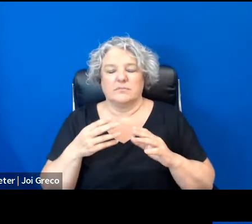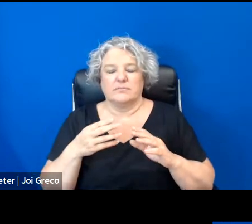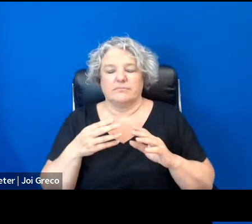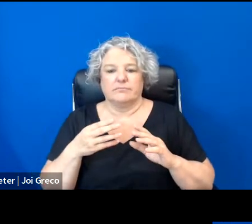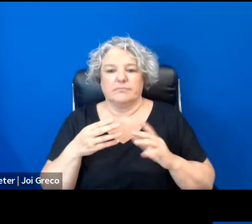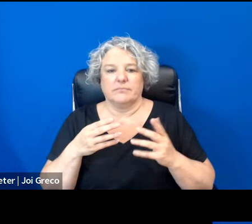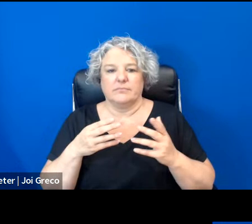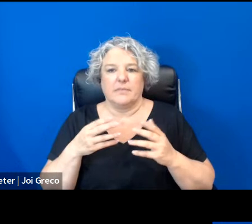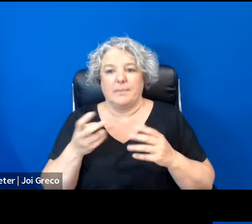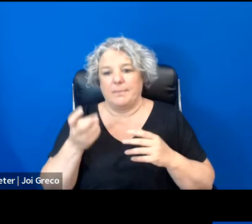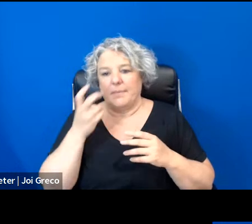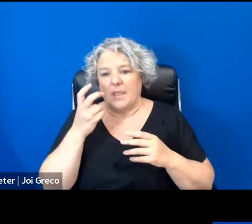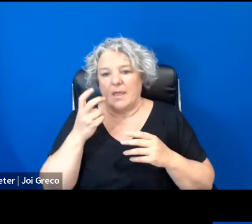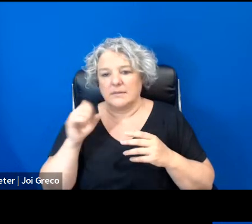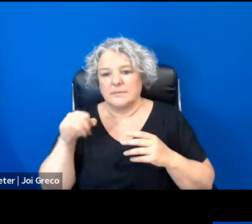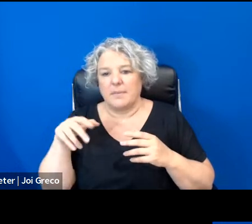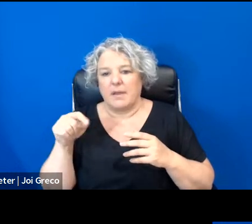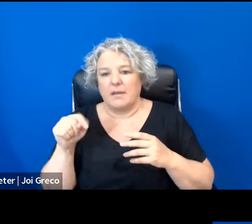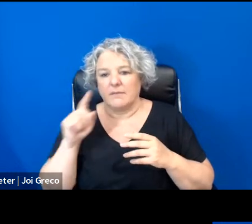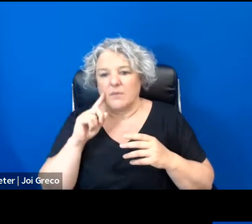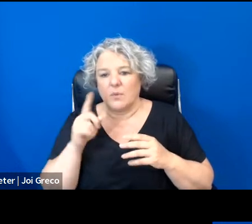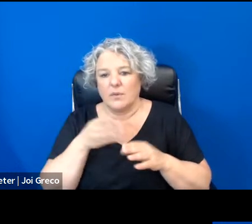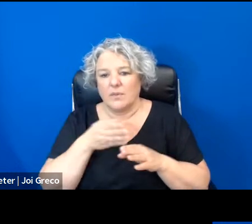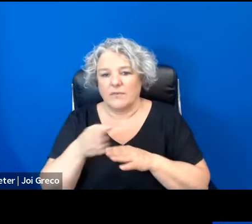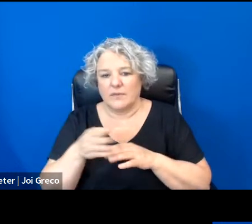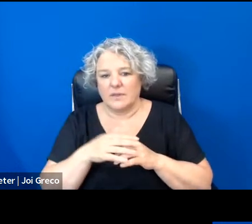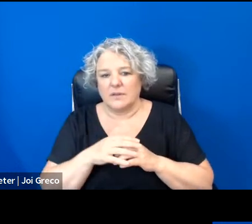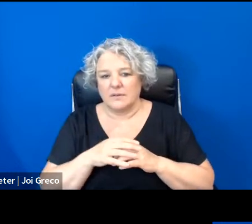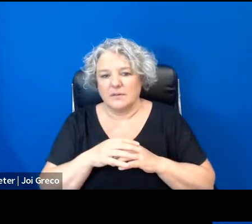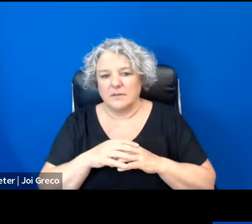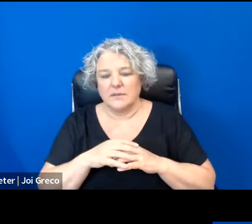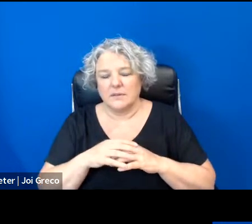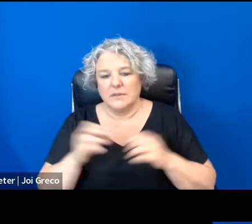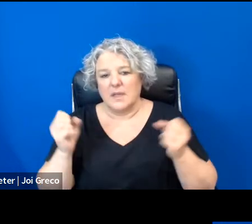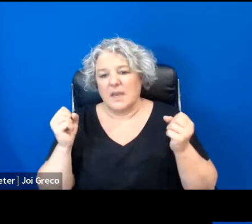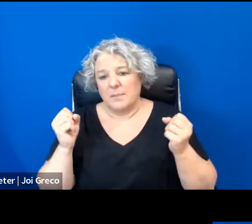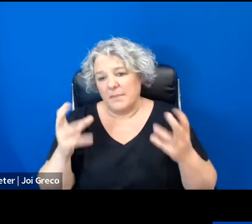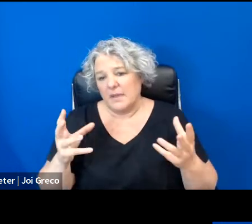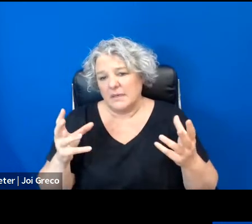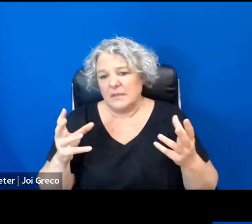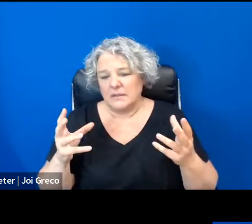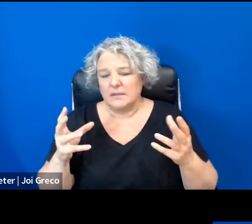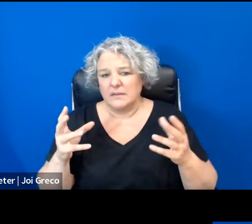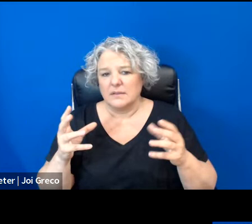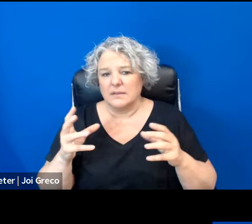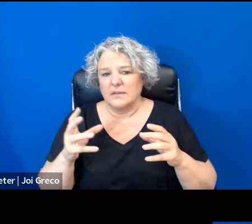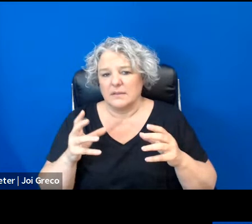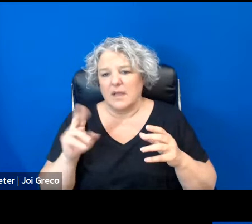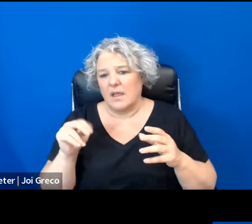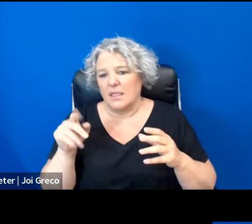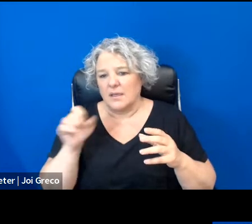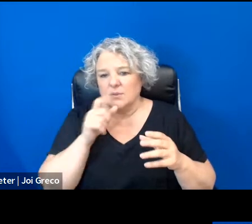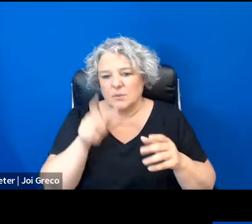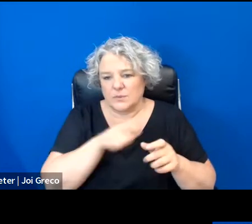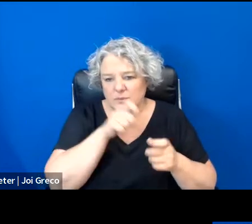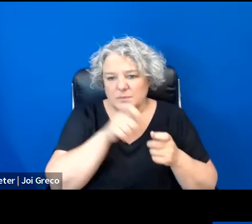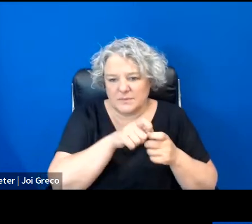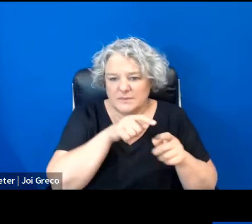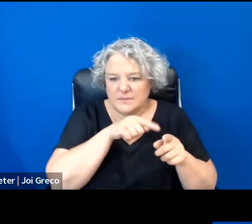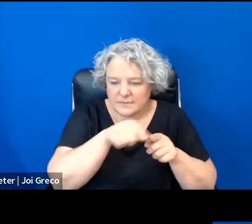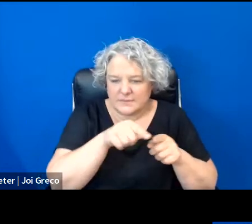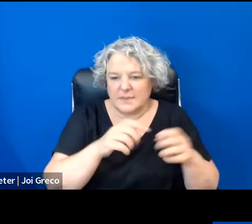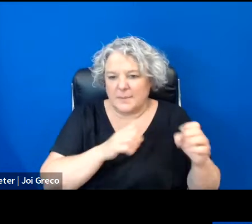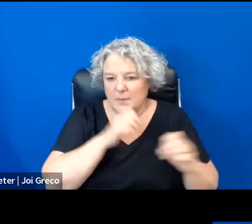discipline, of the field, but of all social science disciplines, except those that explicitly study emotion.